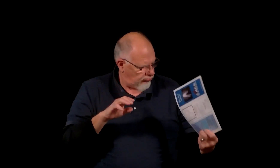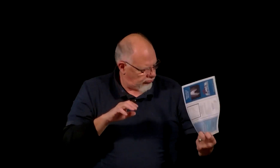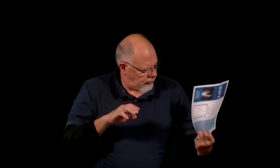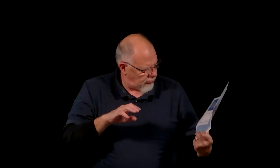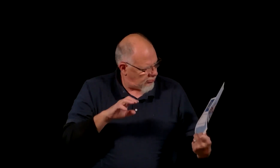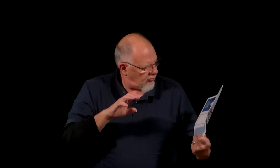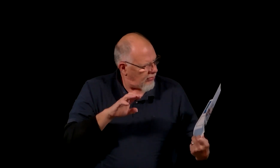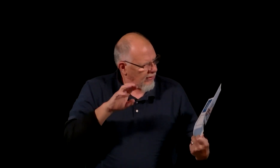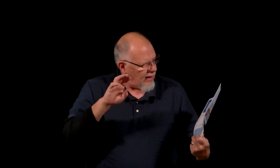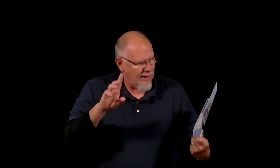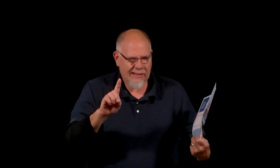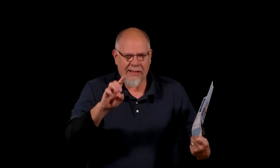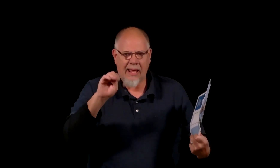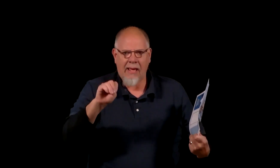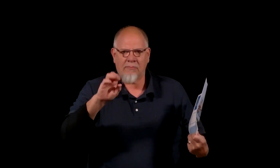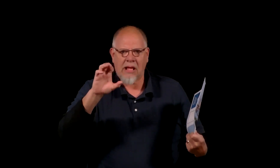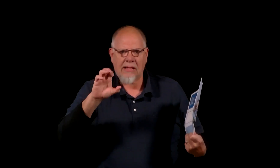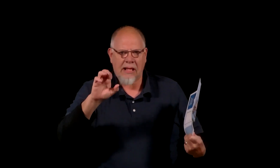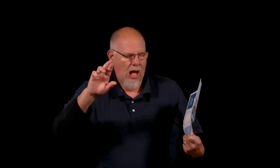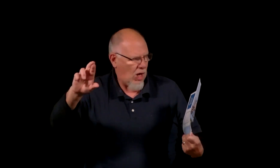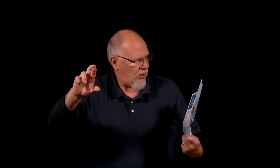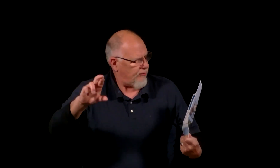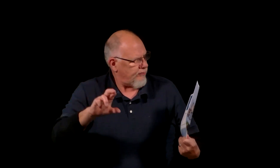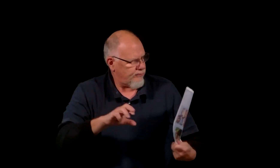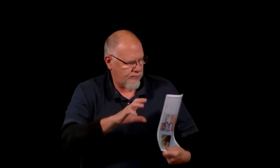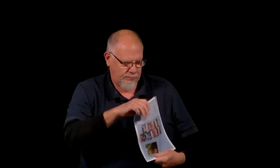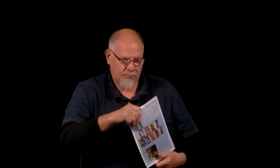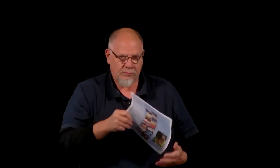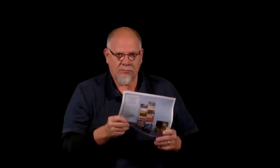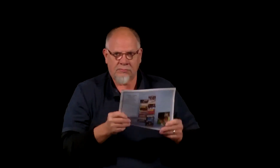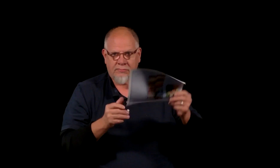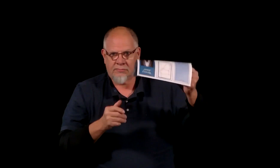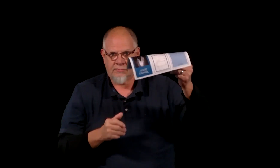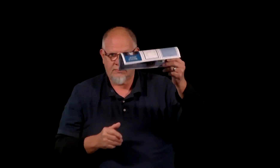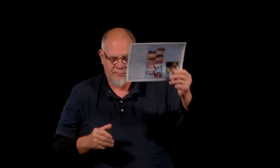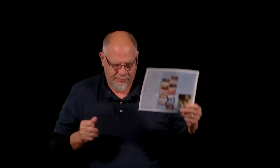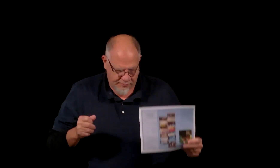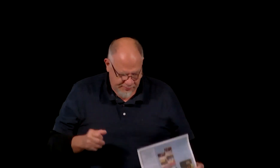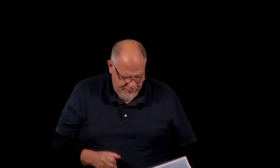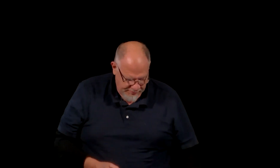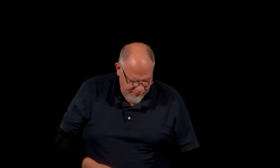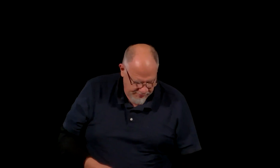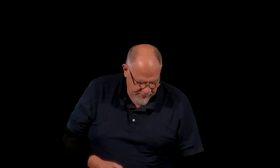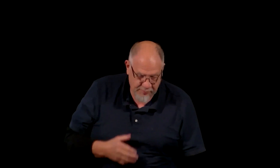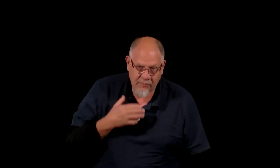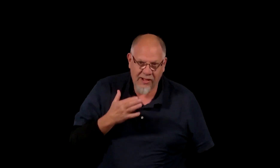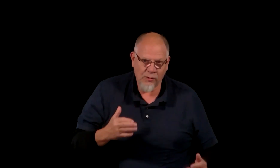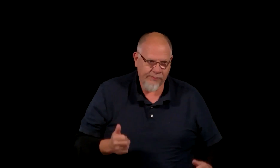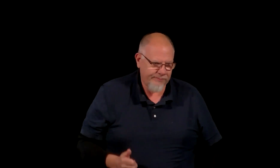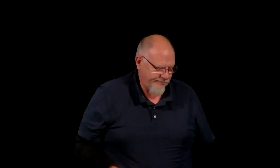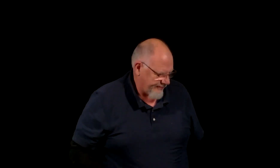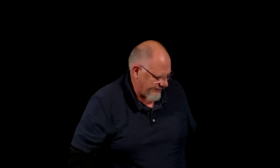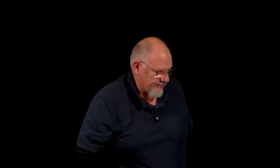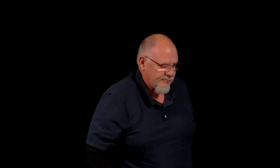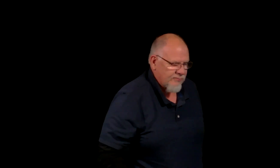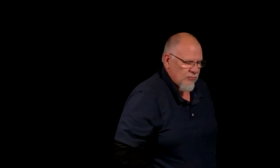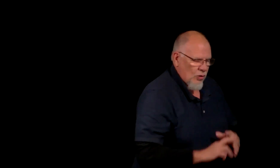Men's Deaf Retreat. The DMCR. And here's a flyer if you want more information. Thank you.